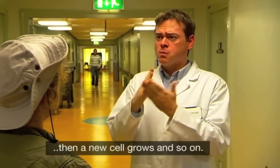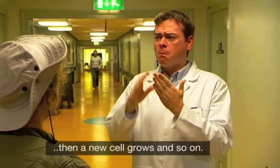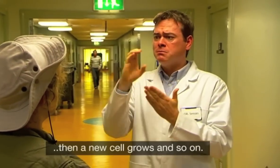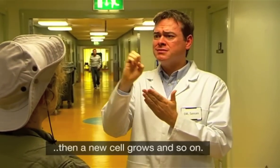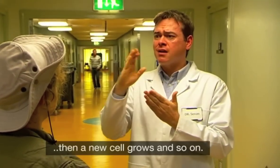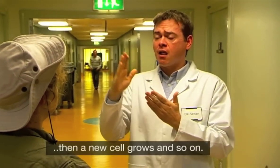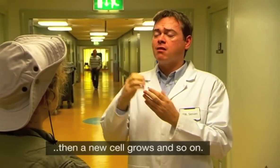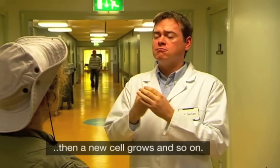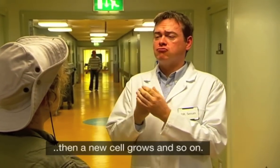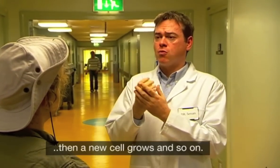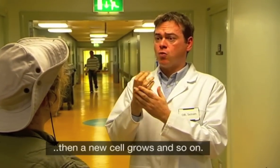cell grows and so on.